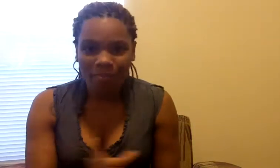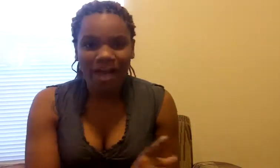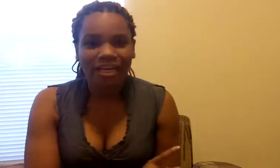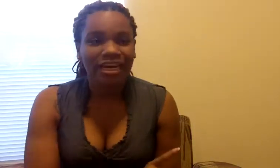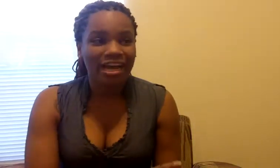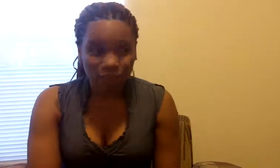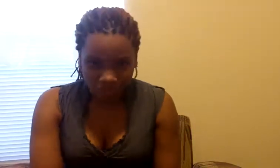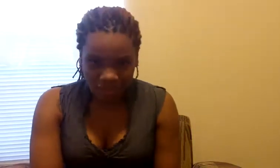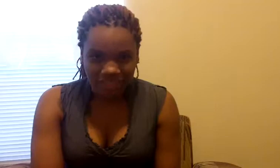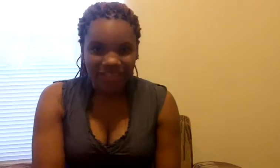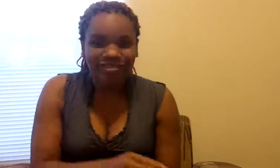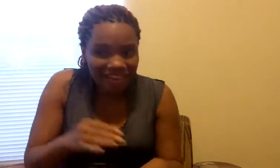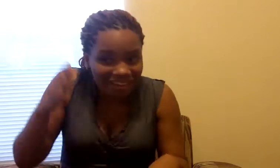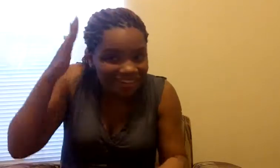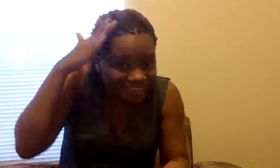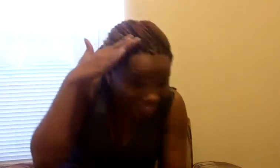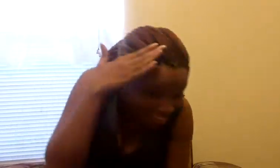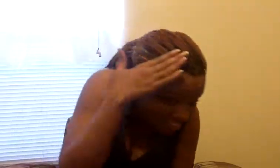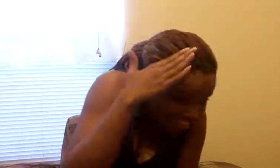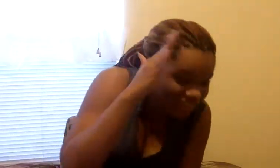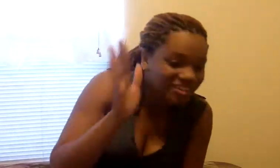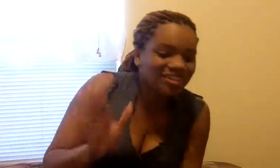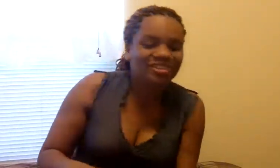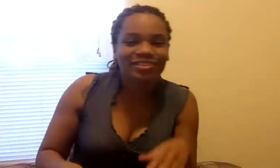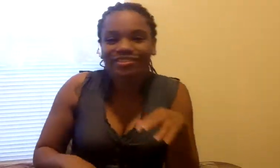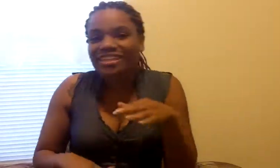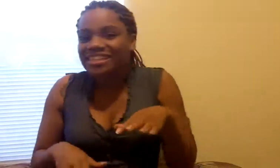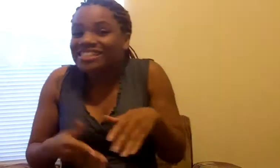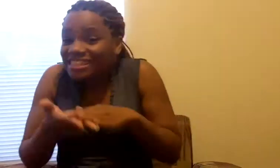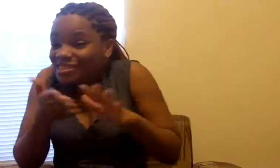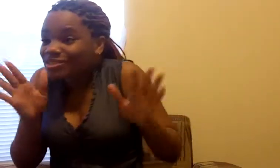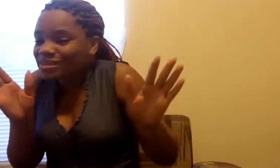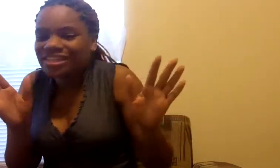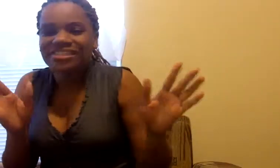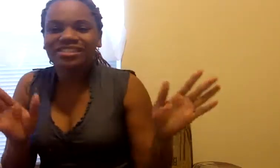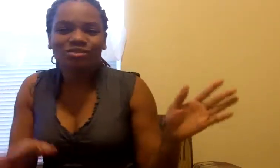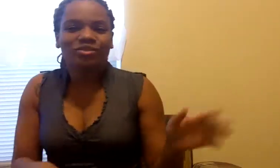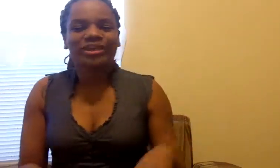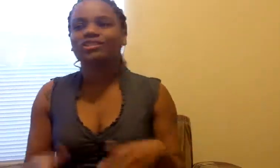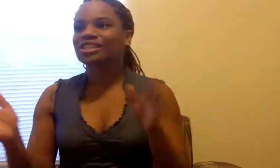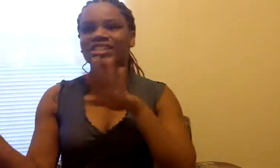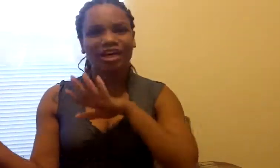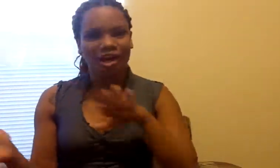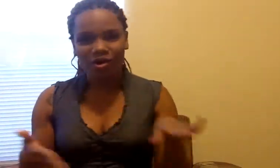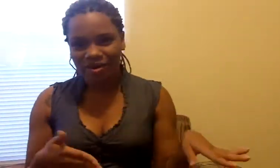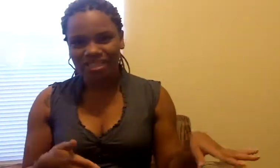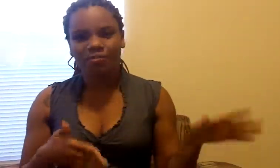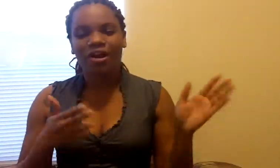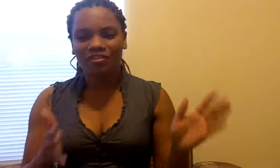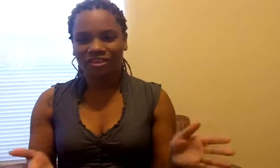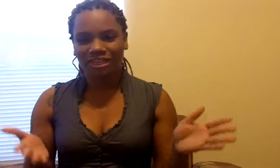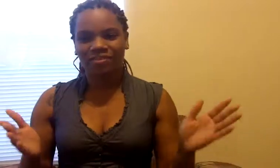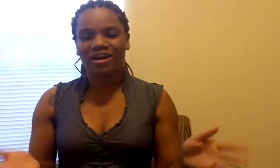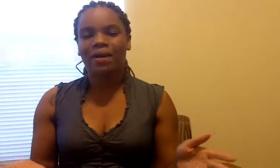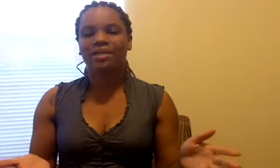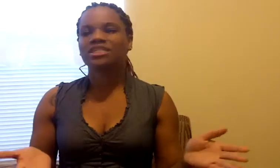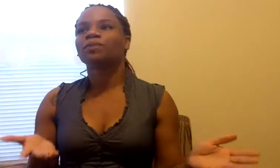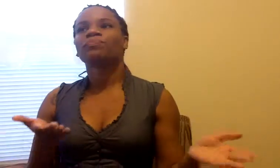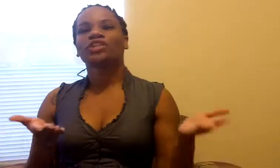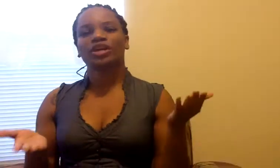by naturally. Don't try to duck or excuse me and scooch away. Just go. It's perfectly fine, because they're